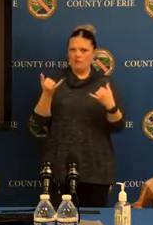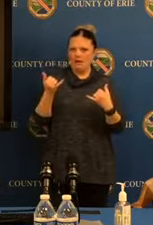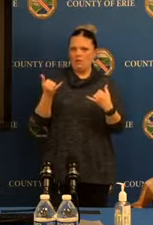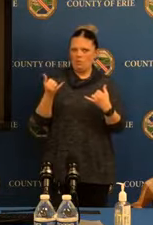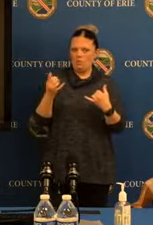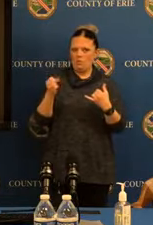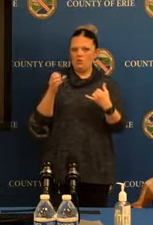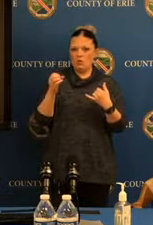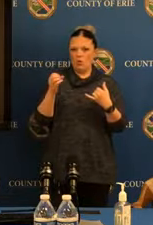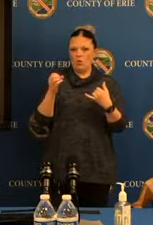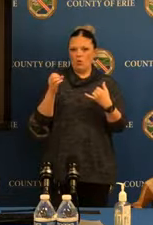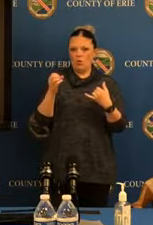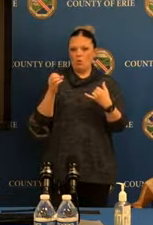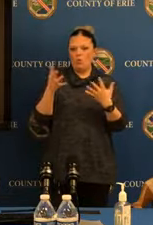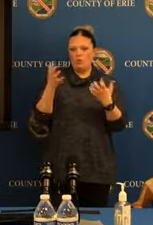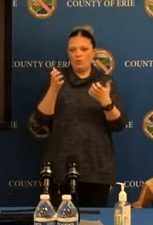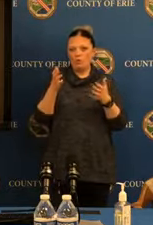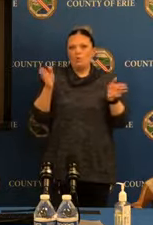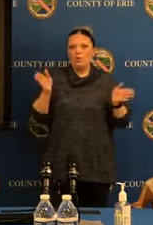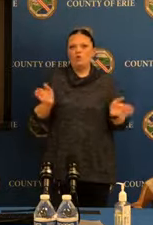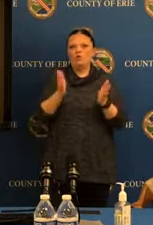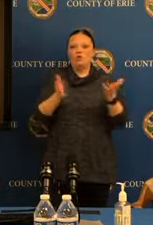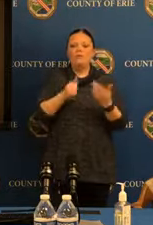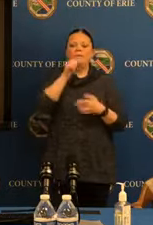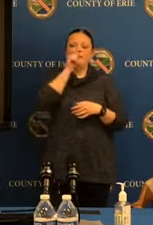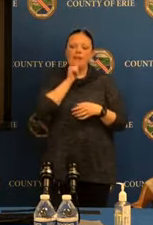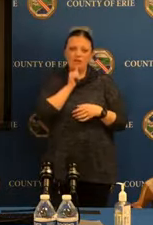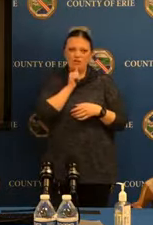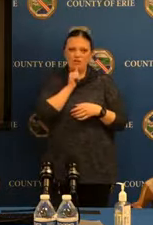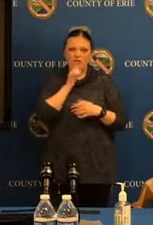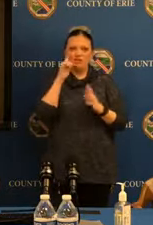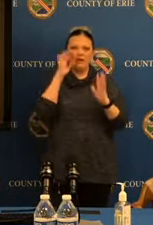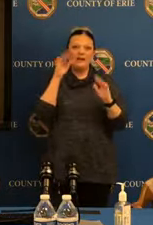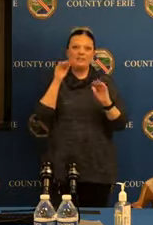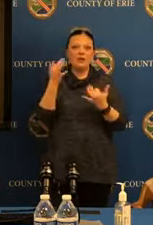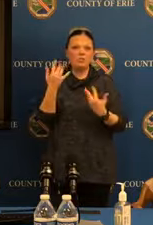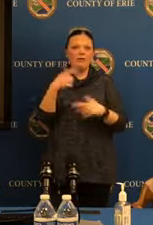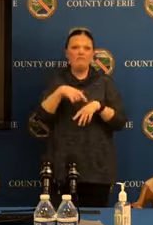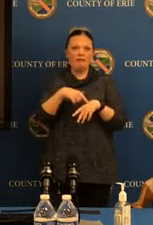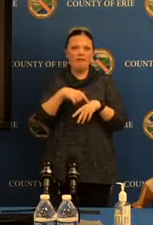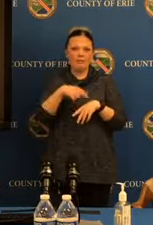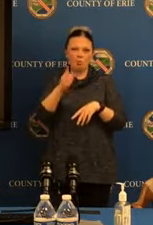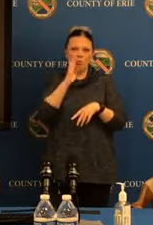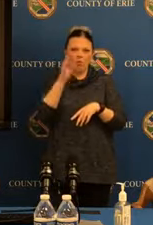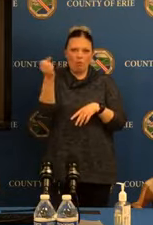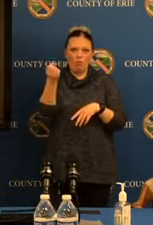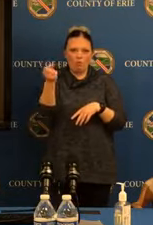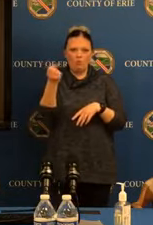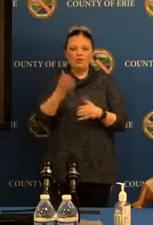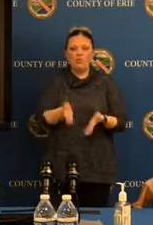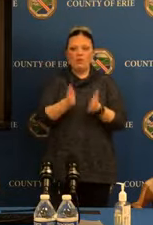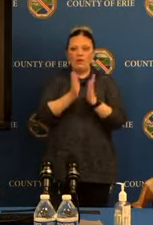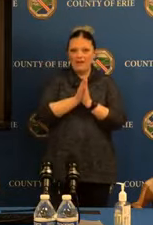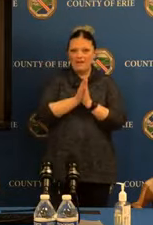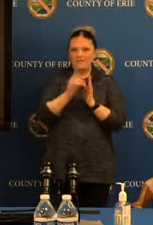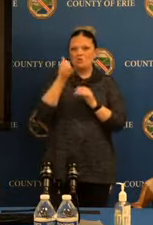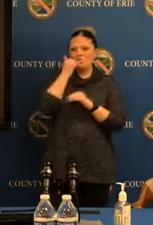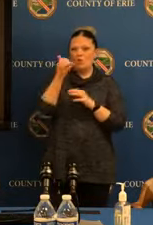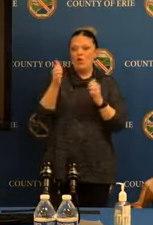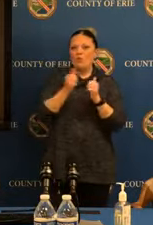we want to just encourage you to be patient and expect some wait time. We're asking that the public call with your real